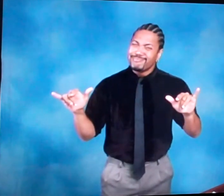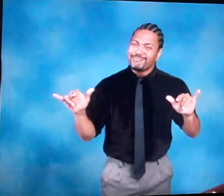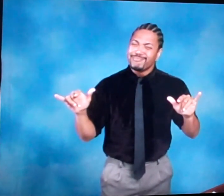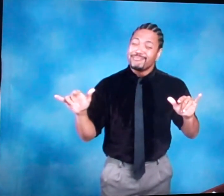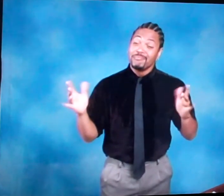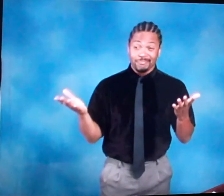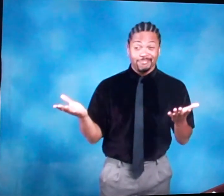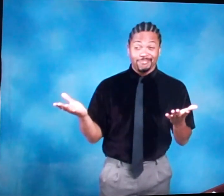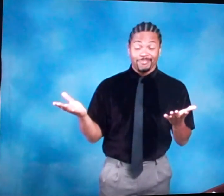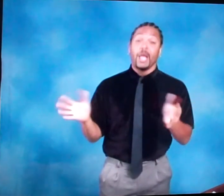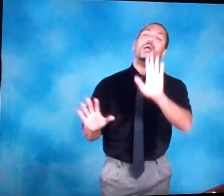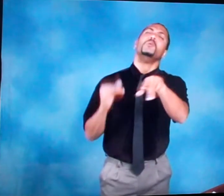psychology, and a few others.